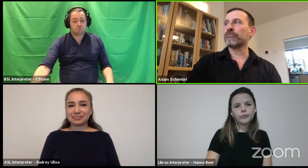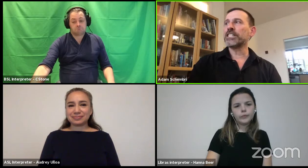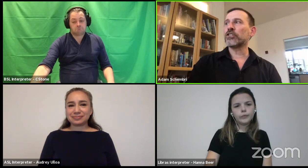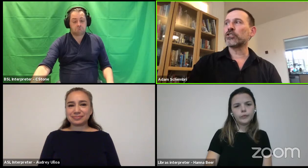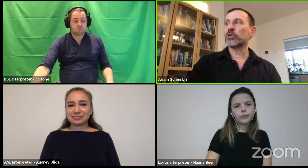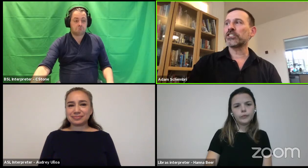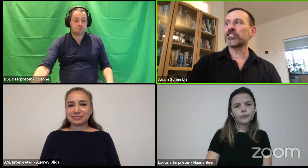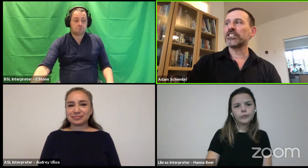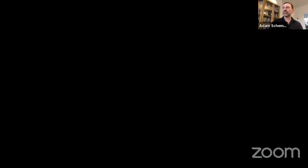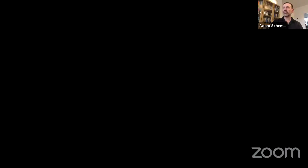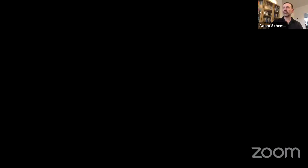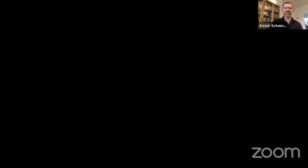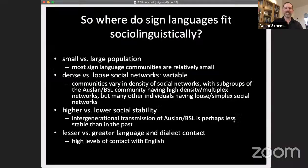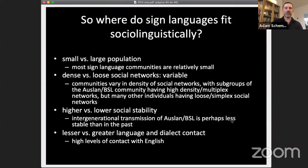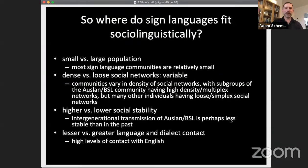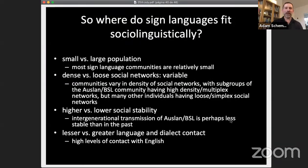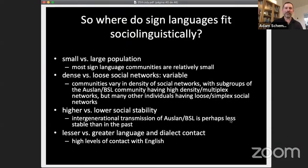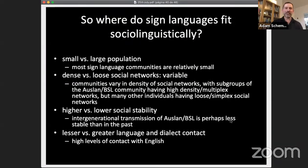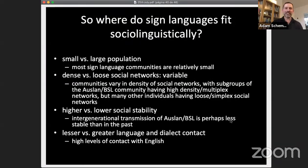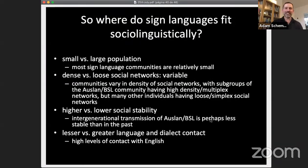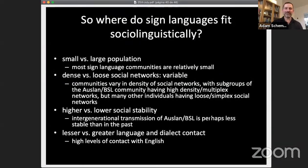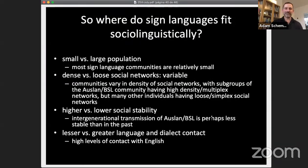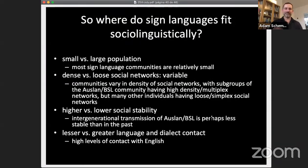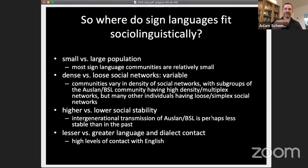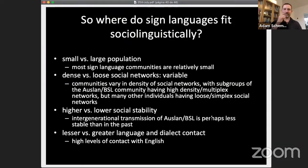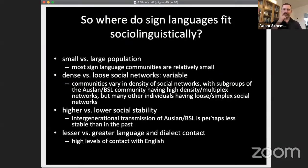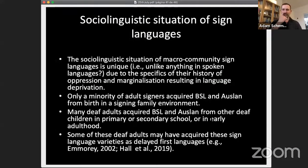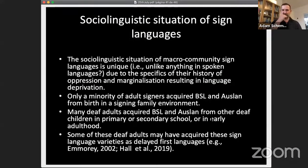SignMorph research questions addressing the paradox.